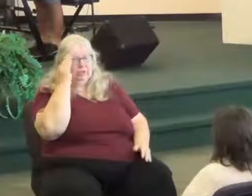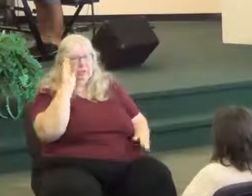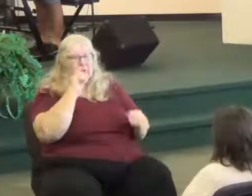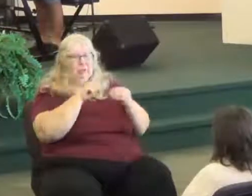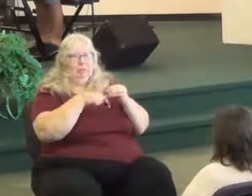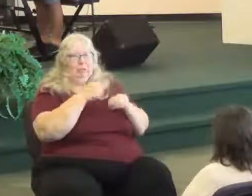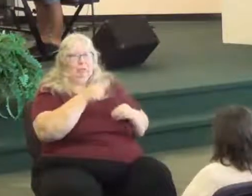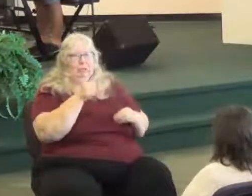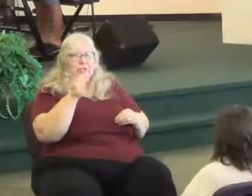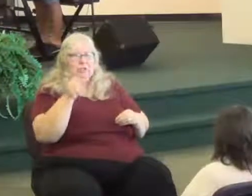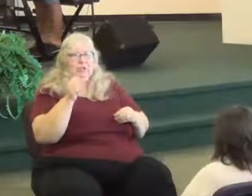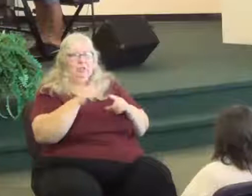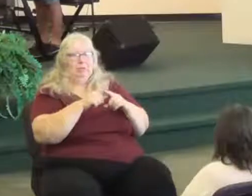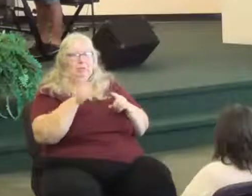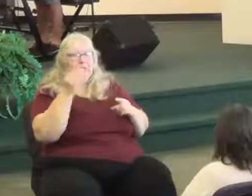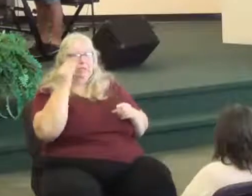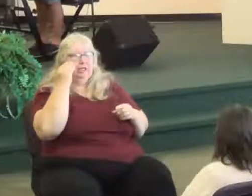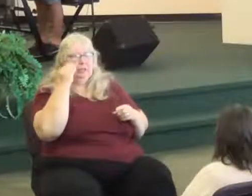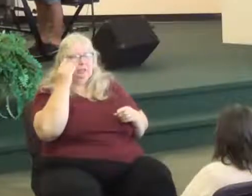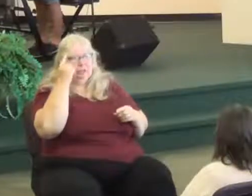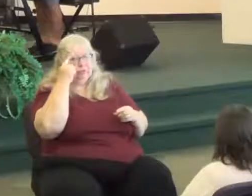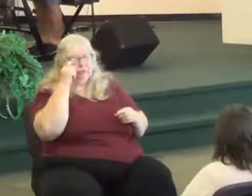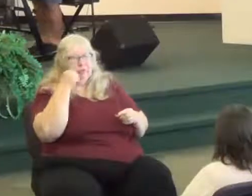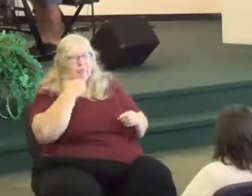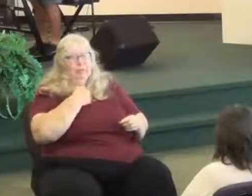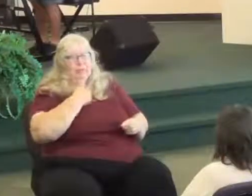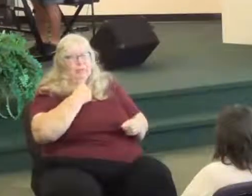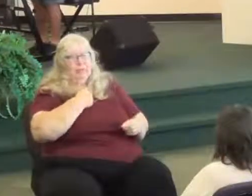It was really good.